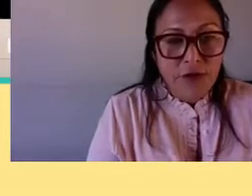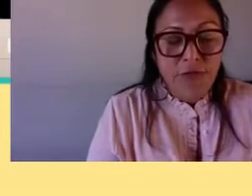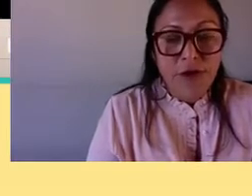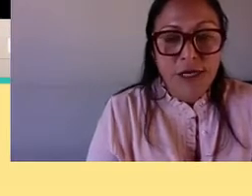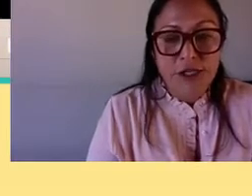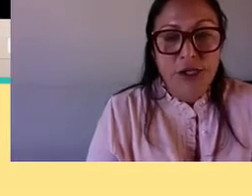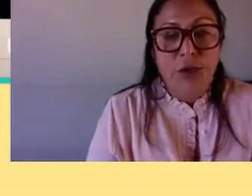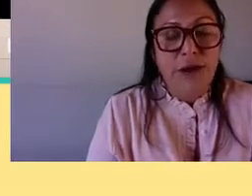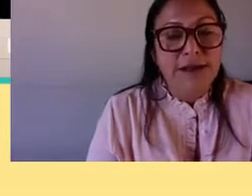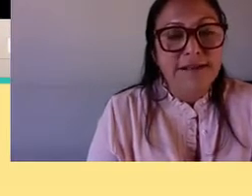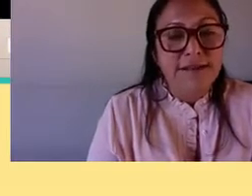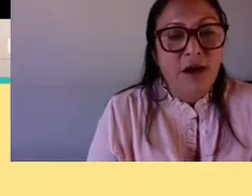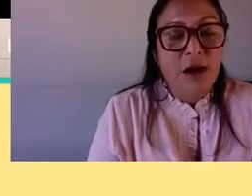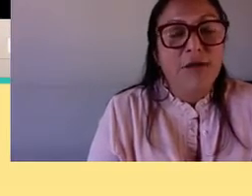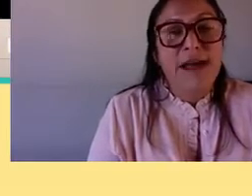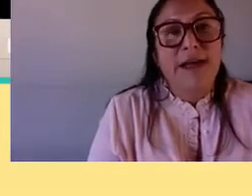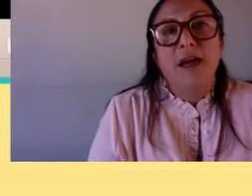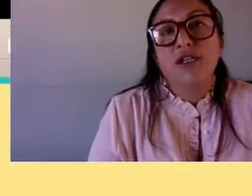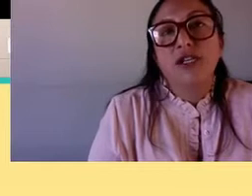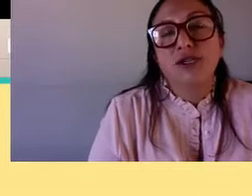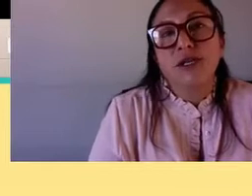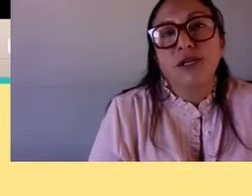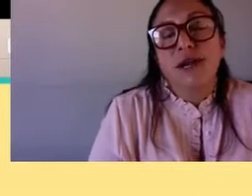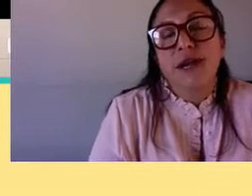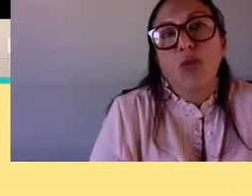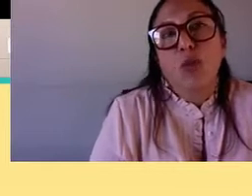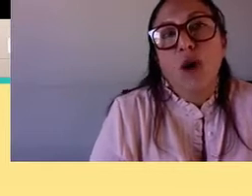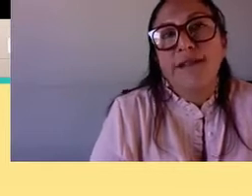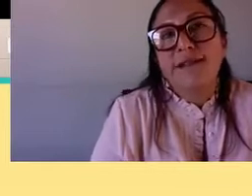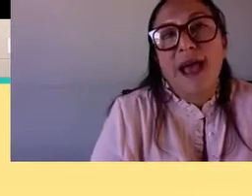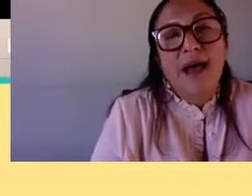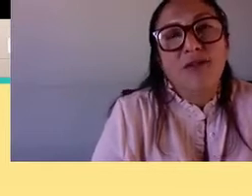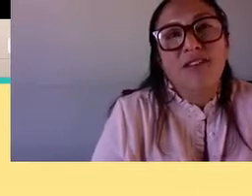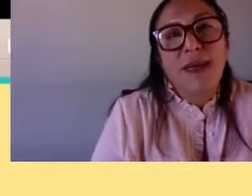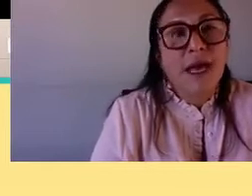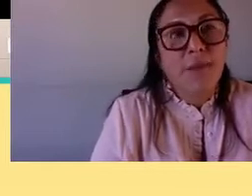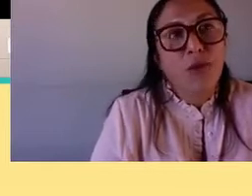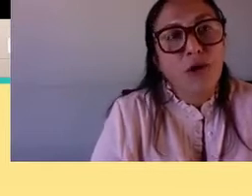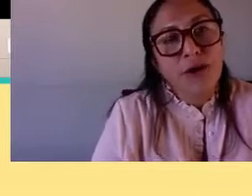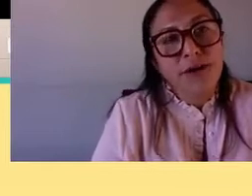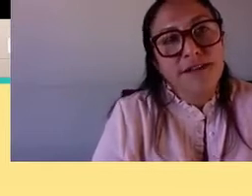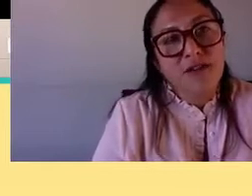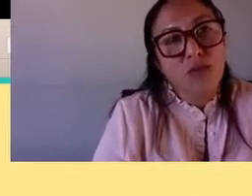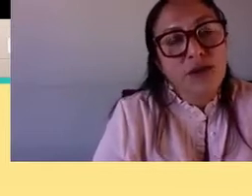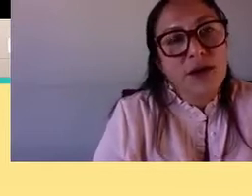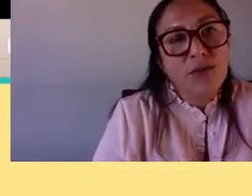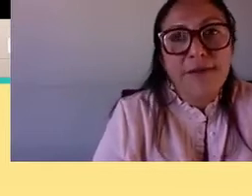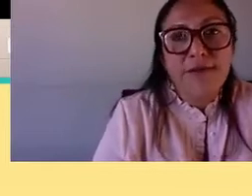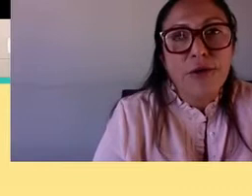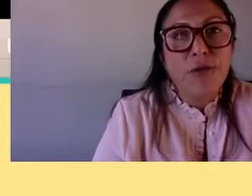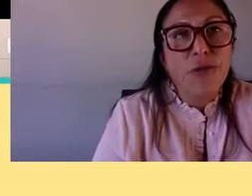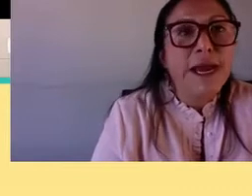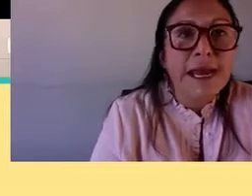So phonological awareness are like children learning what sounds make up words. It's really